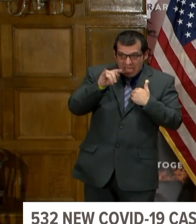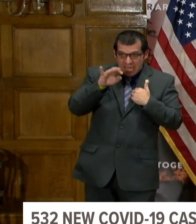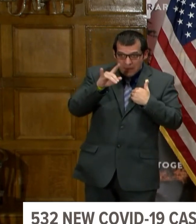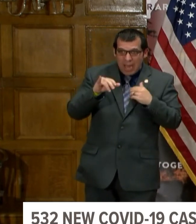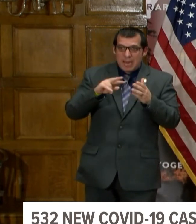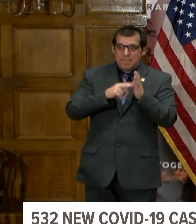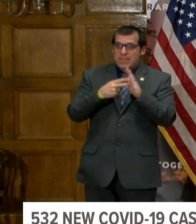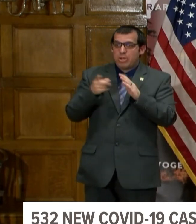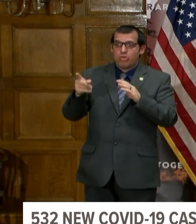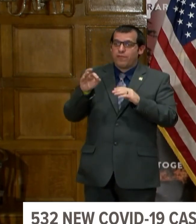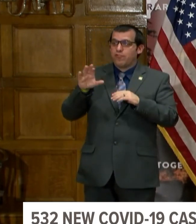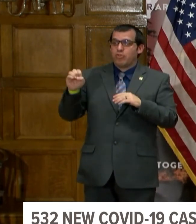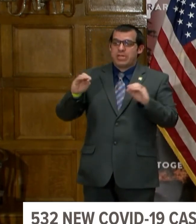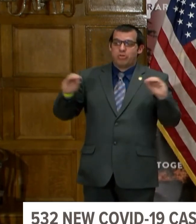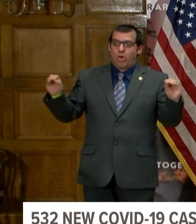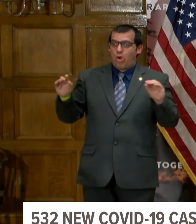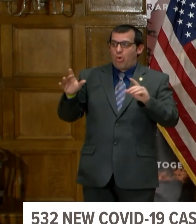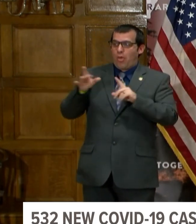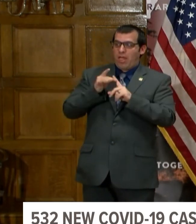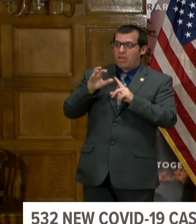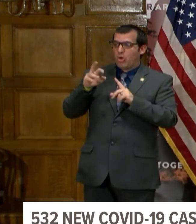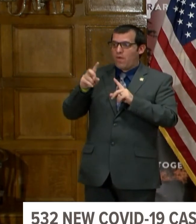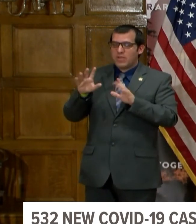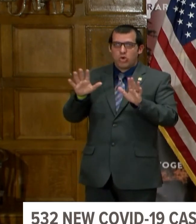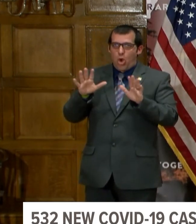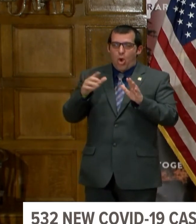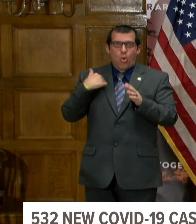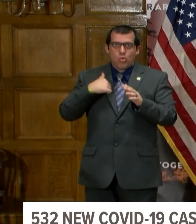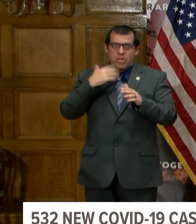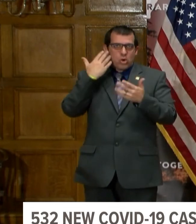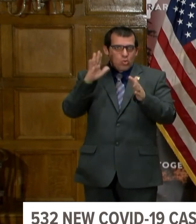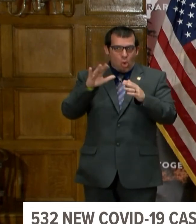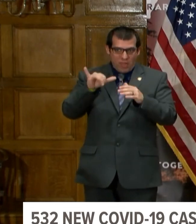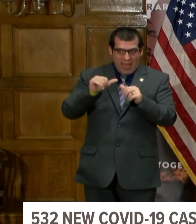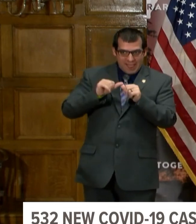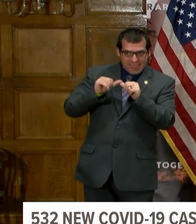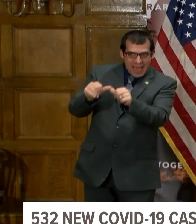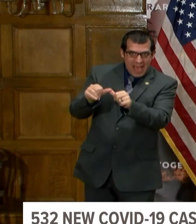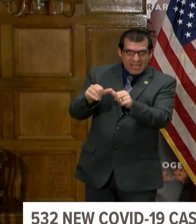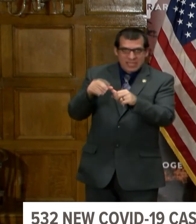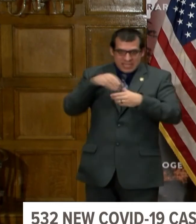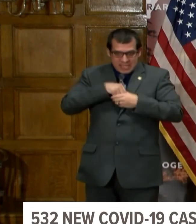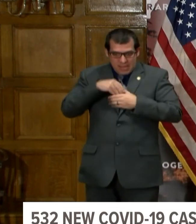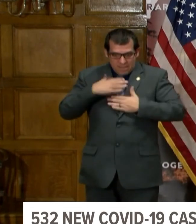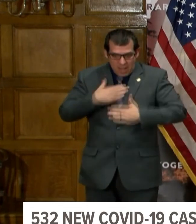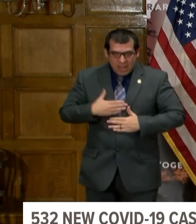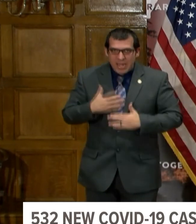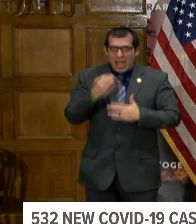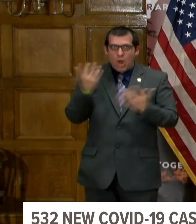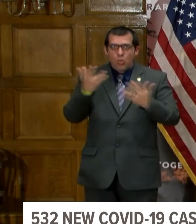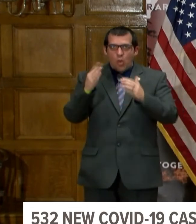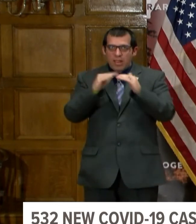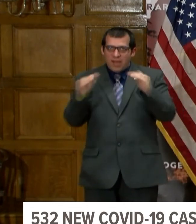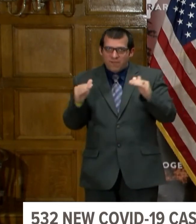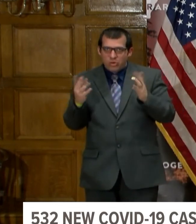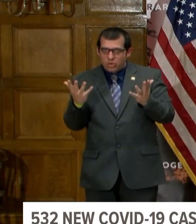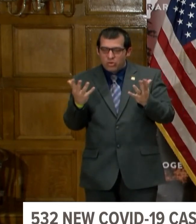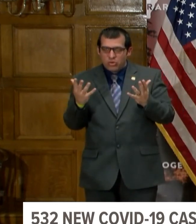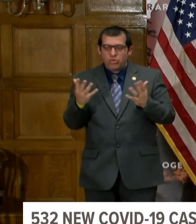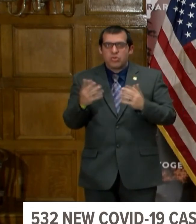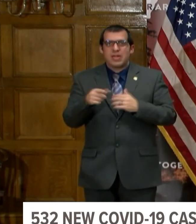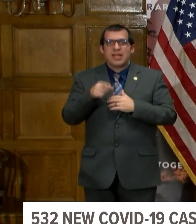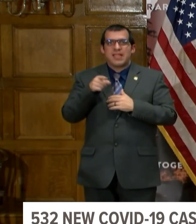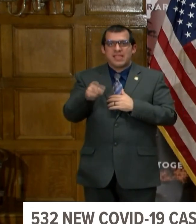way. We don't know how long the antibodies are going to last and at what level the individuals have. This is simply